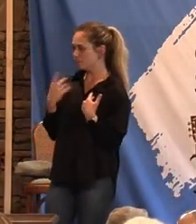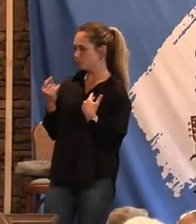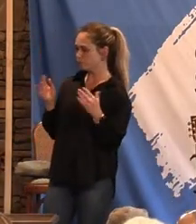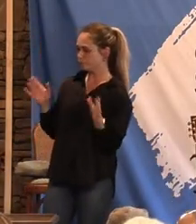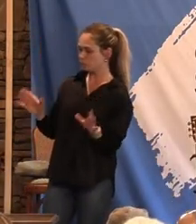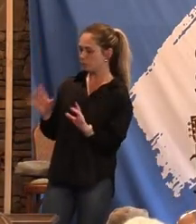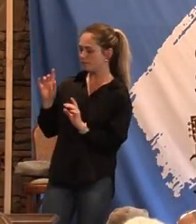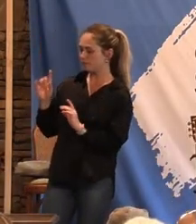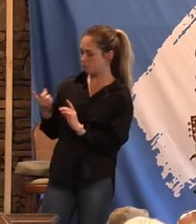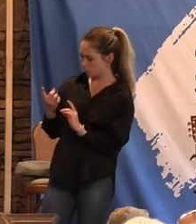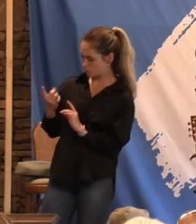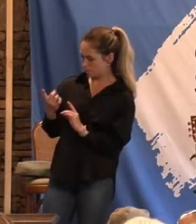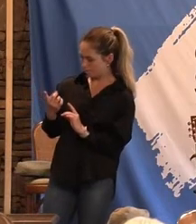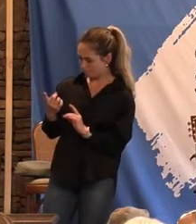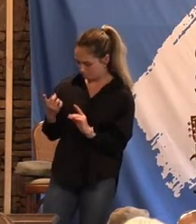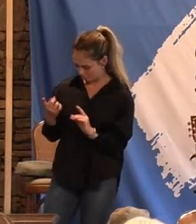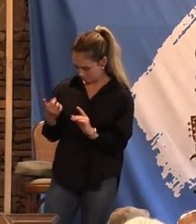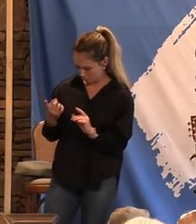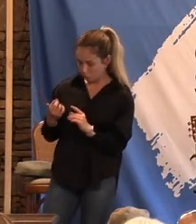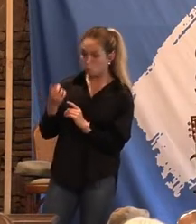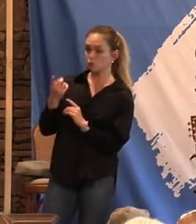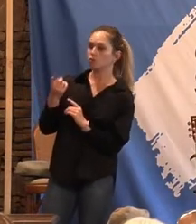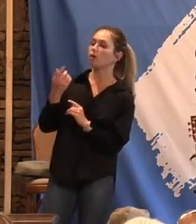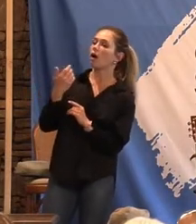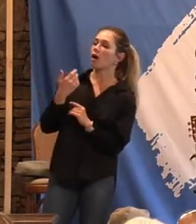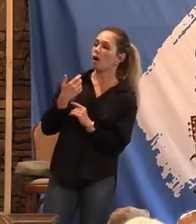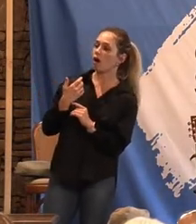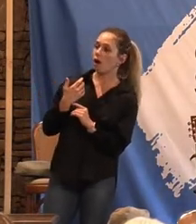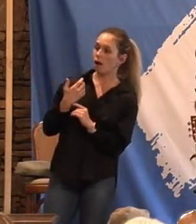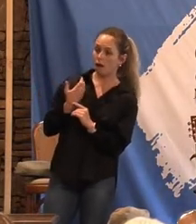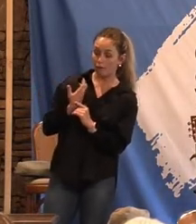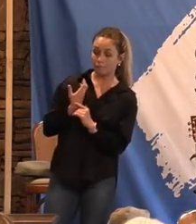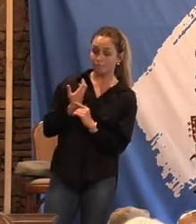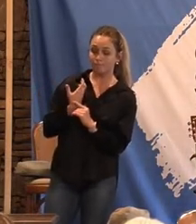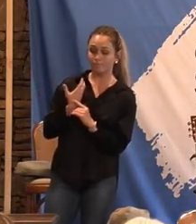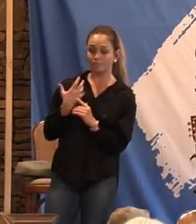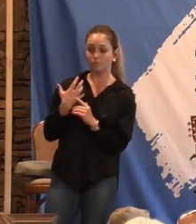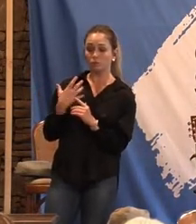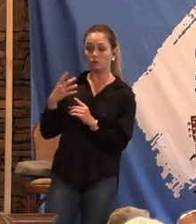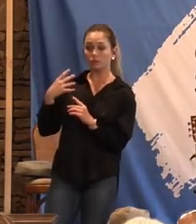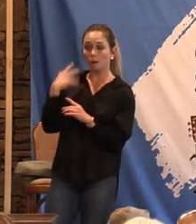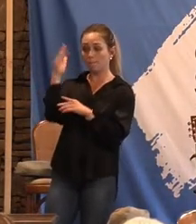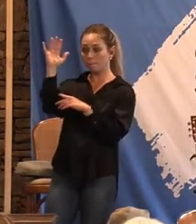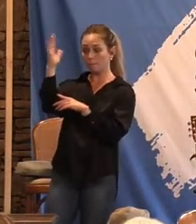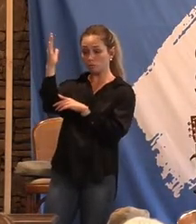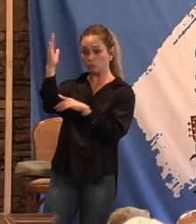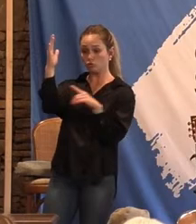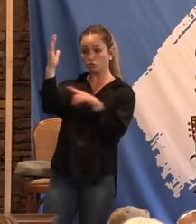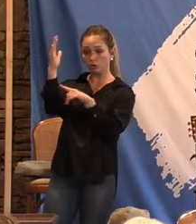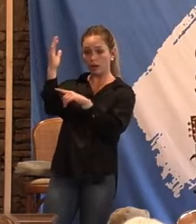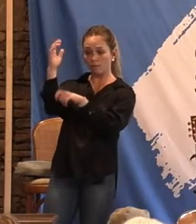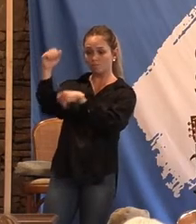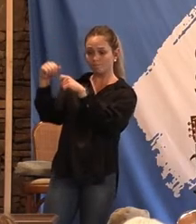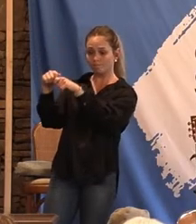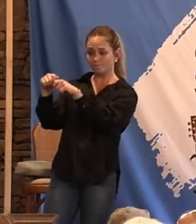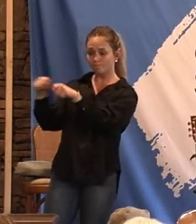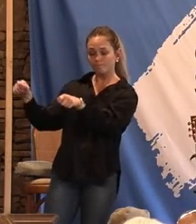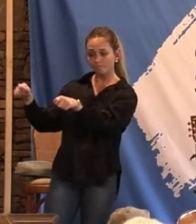first. He says, you have to let me tie you to this tree. Tie your paws to this